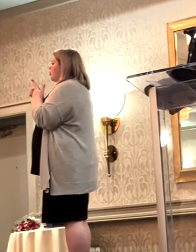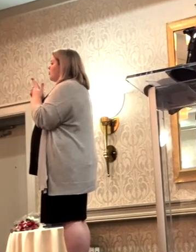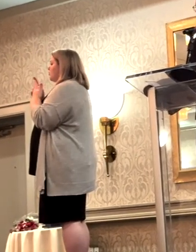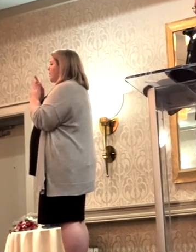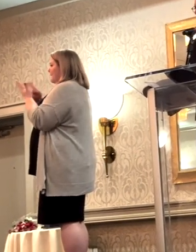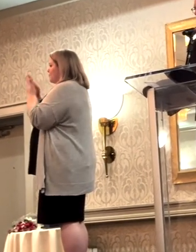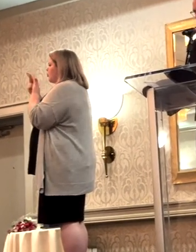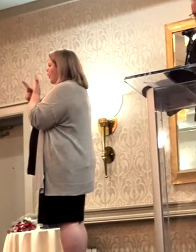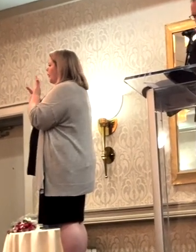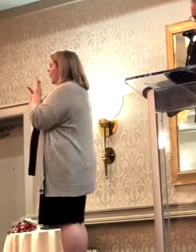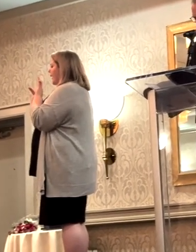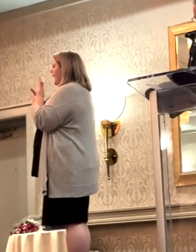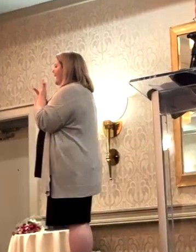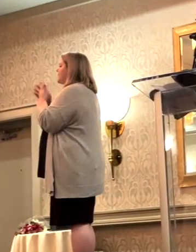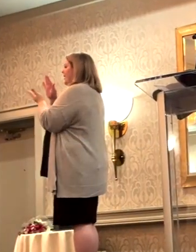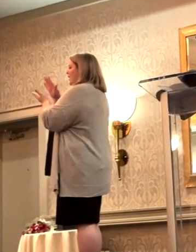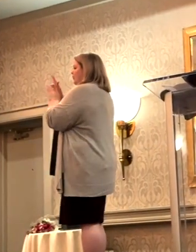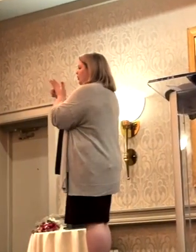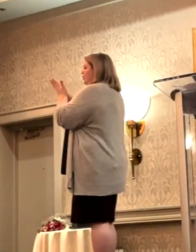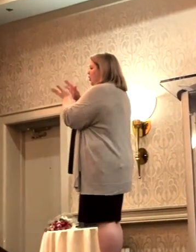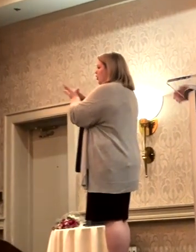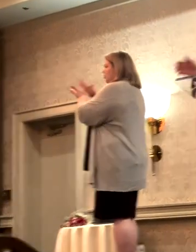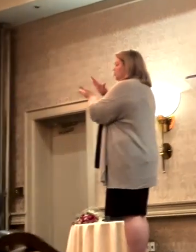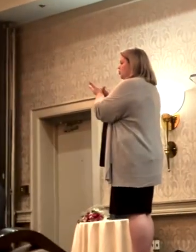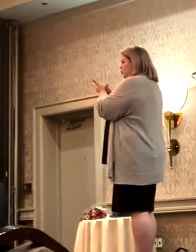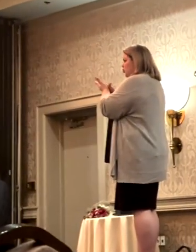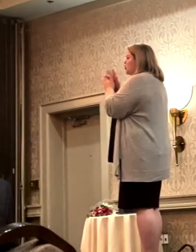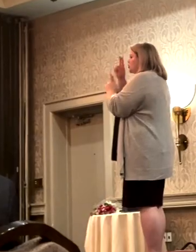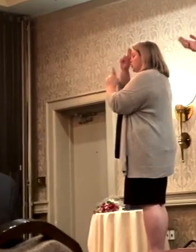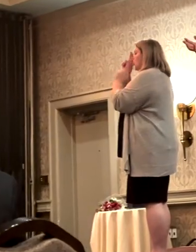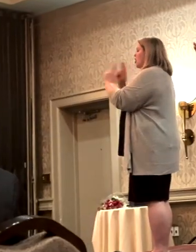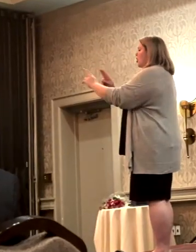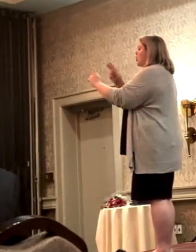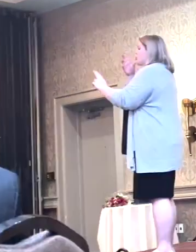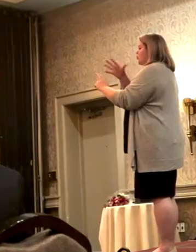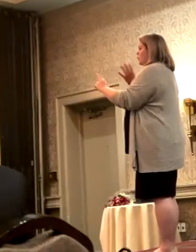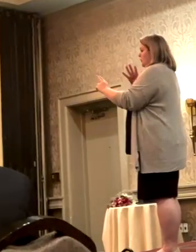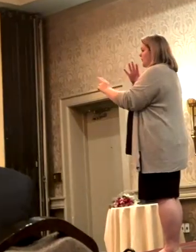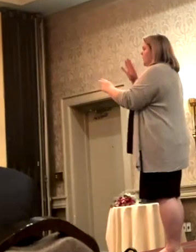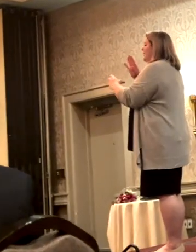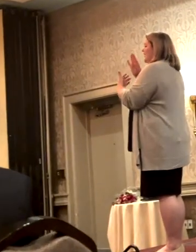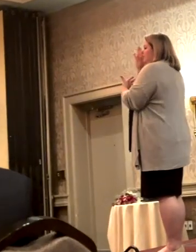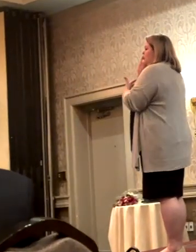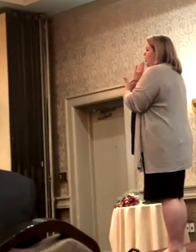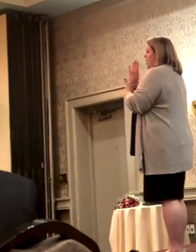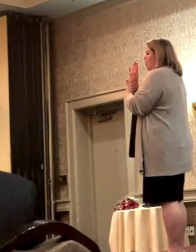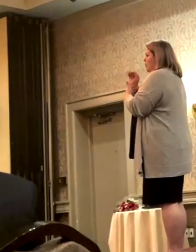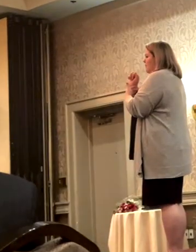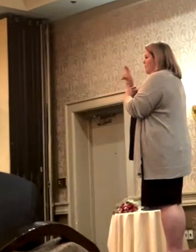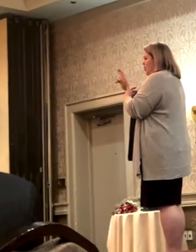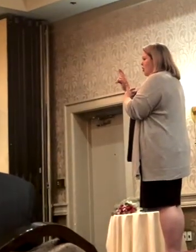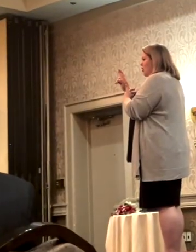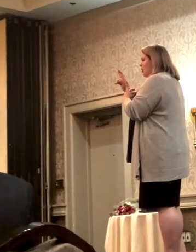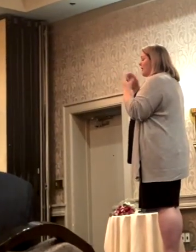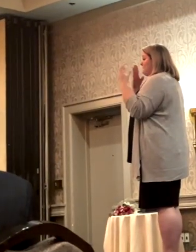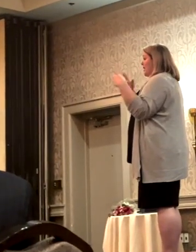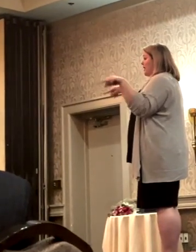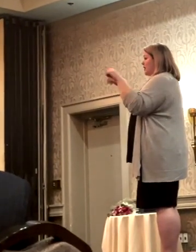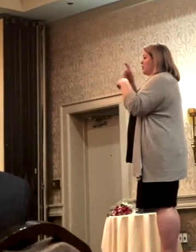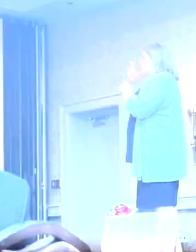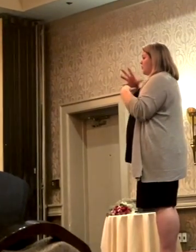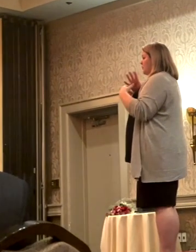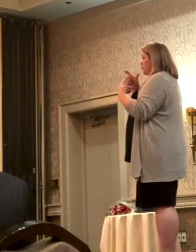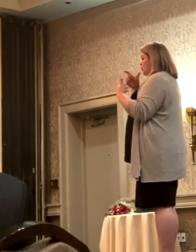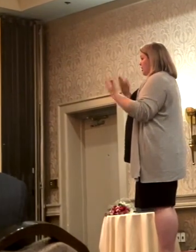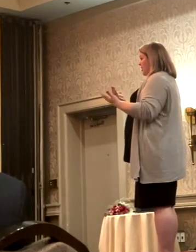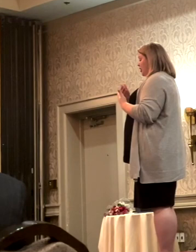first women admitted to the Rhode Island Bar. And with the help of so many, many of whom are in this room,